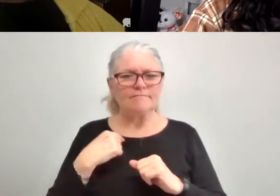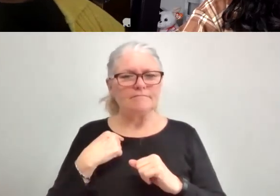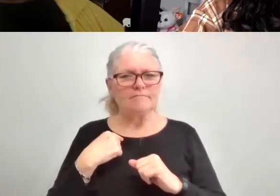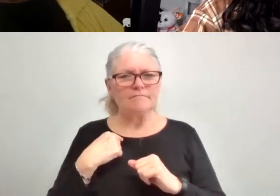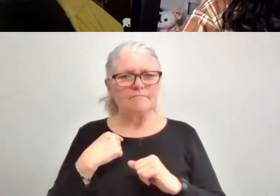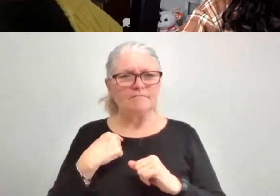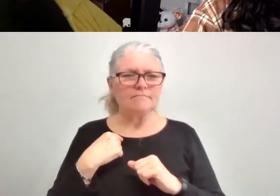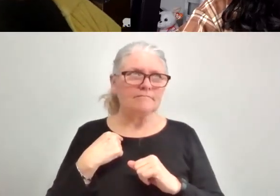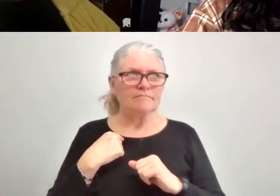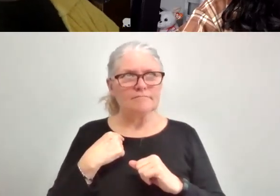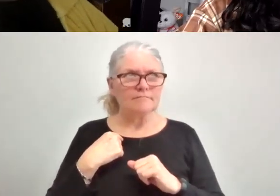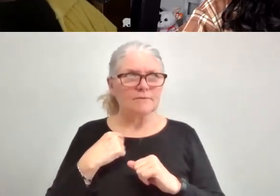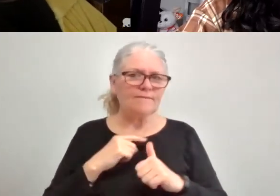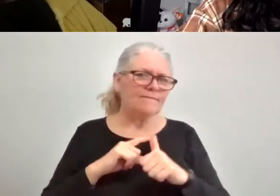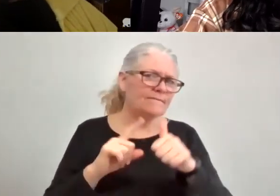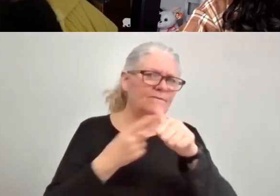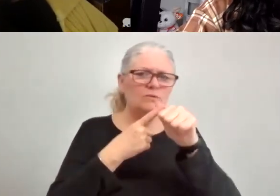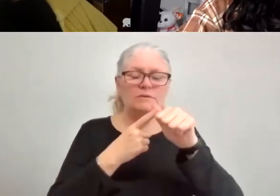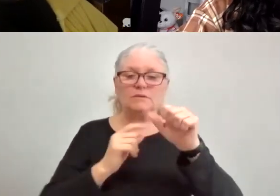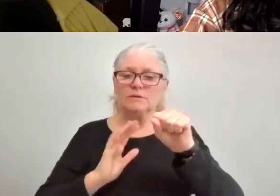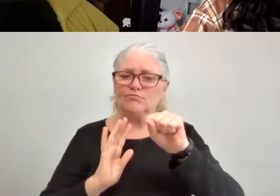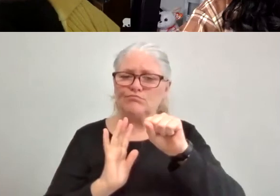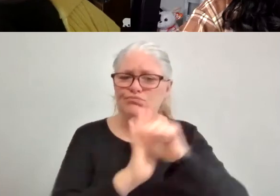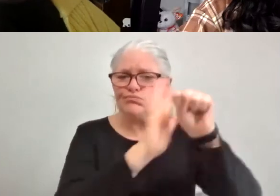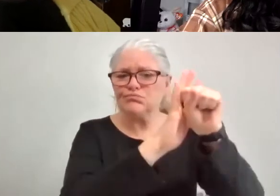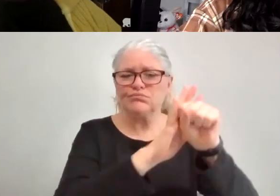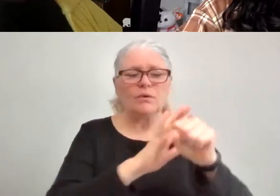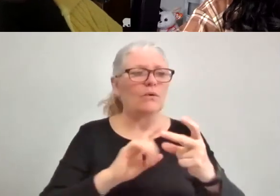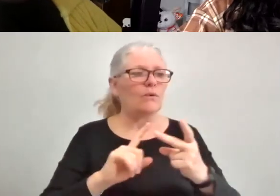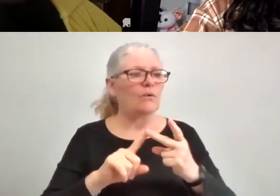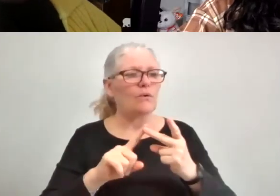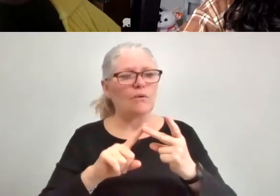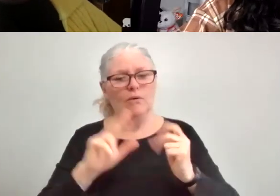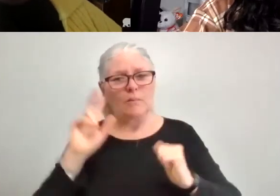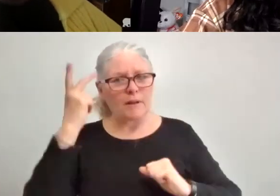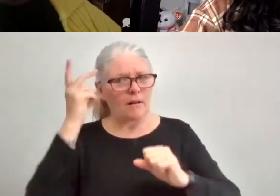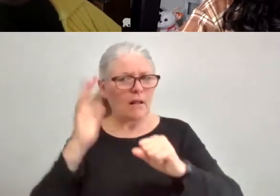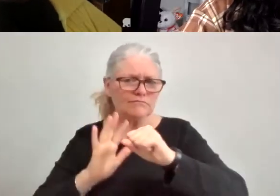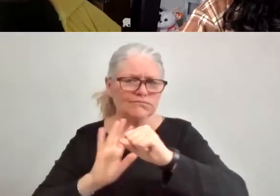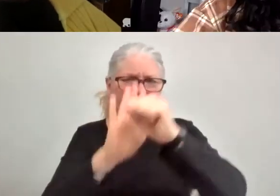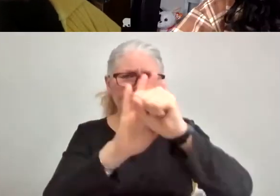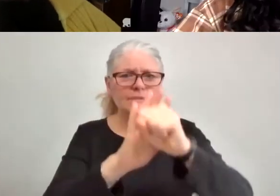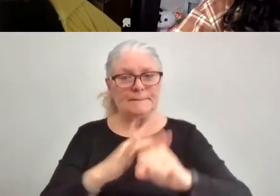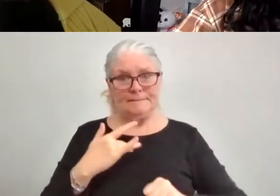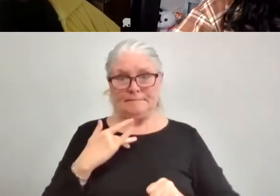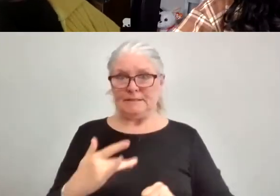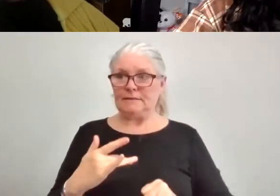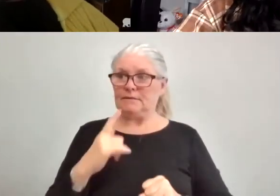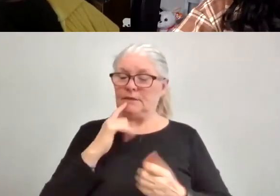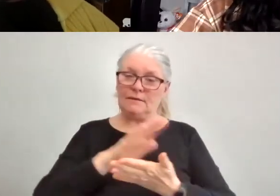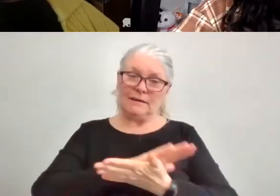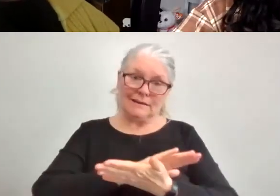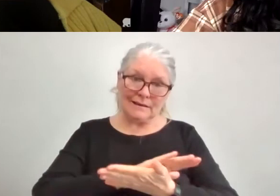our first instances of activism or advocacy are generally not very kind to us